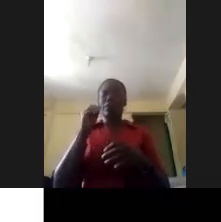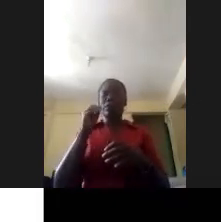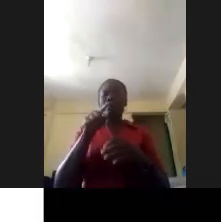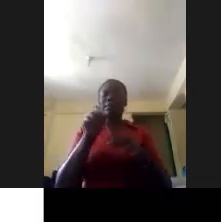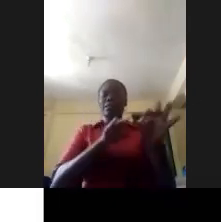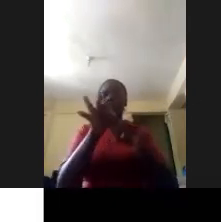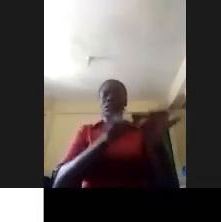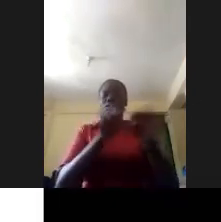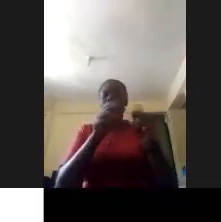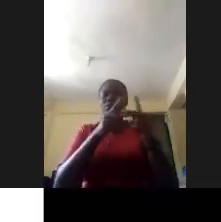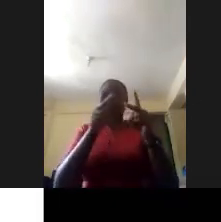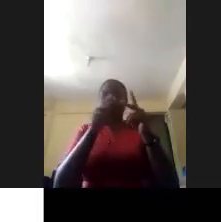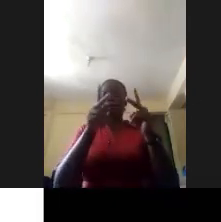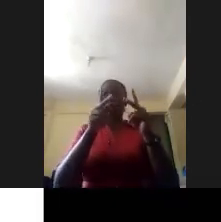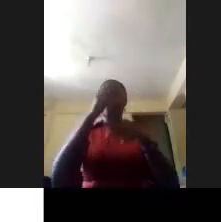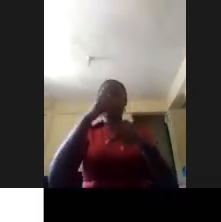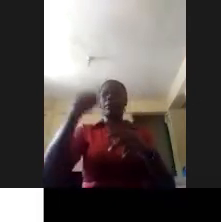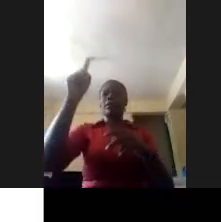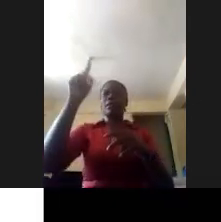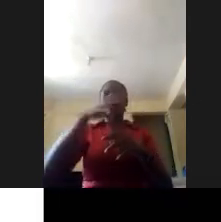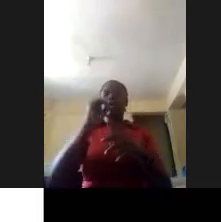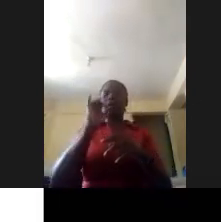so very appropriate. And this is by